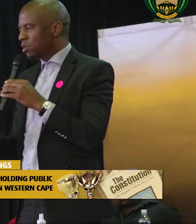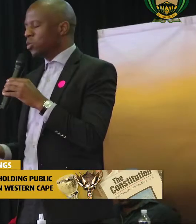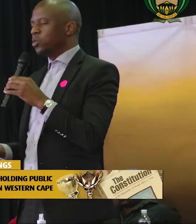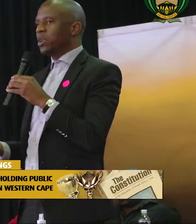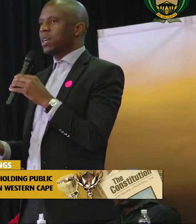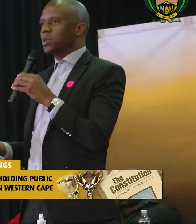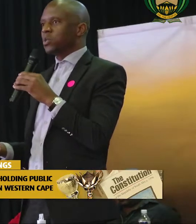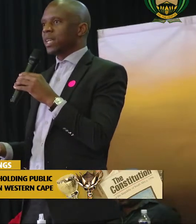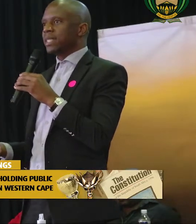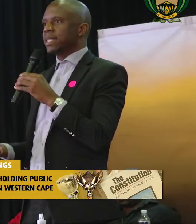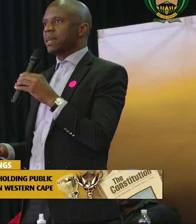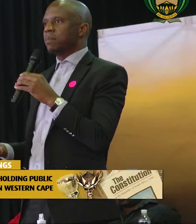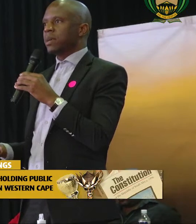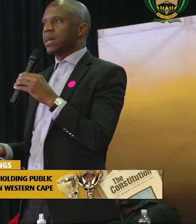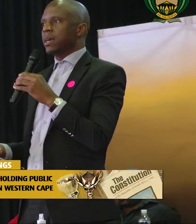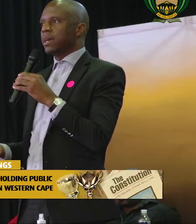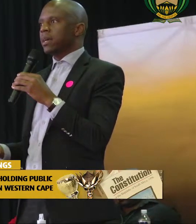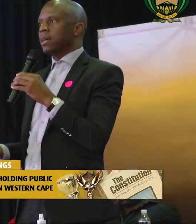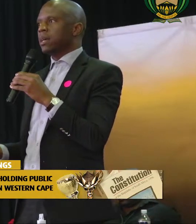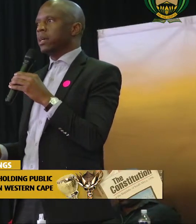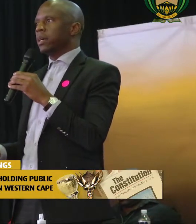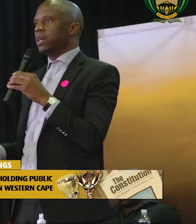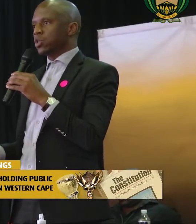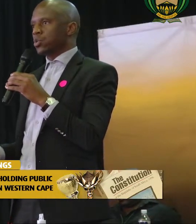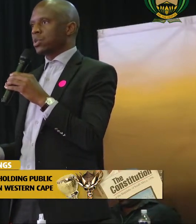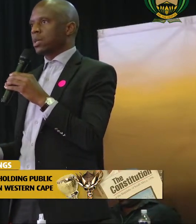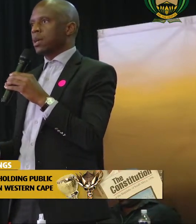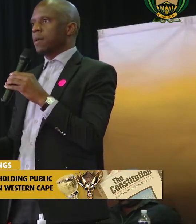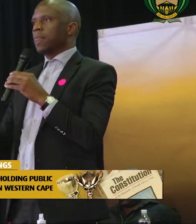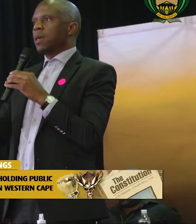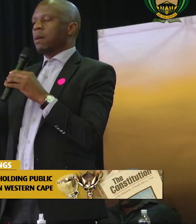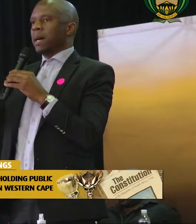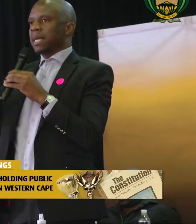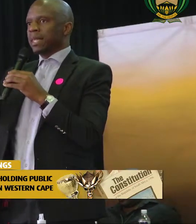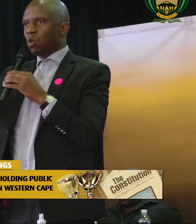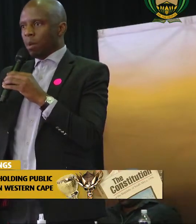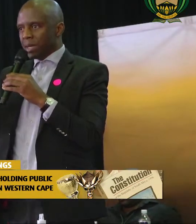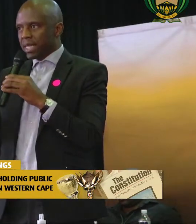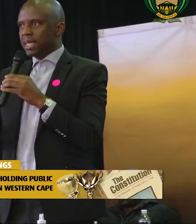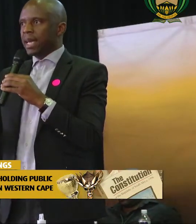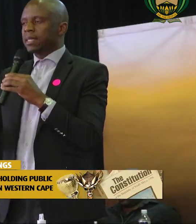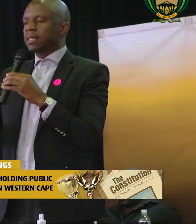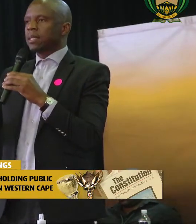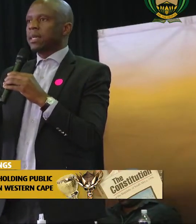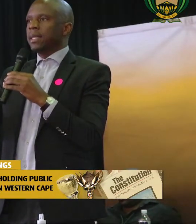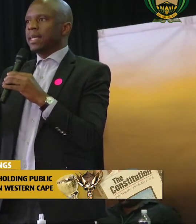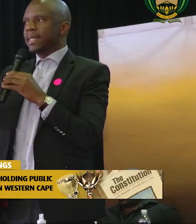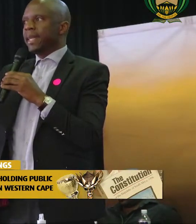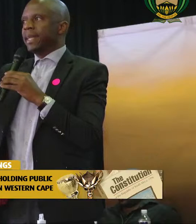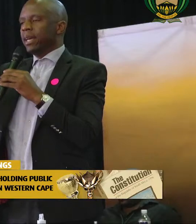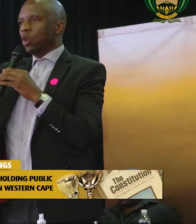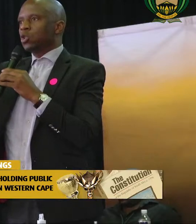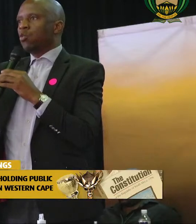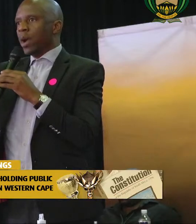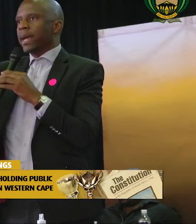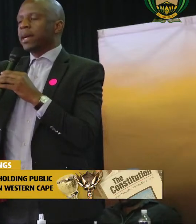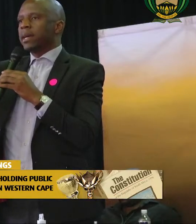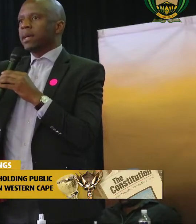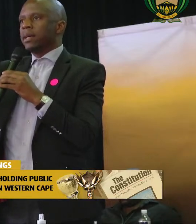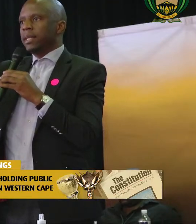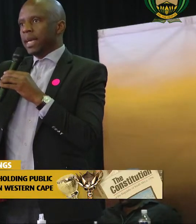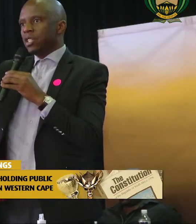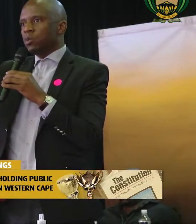come to raise the same issues. But I think we appreciate that there's still a lot of